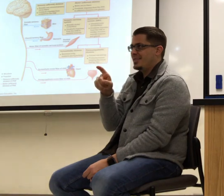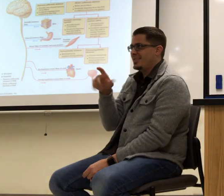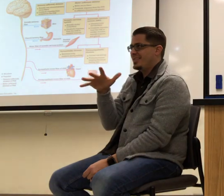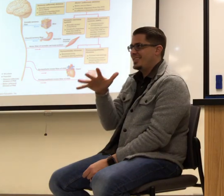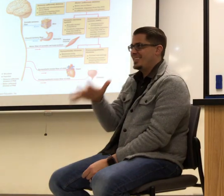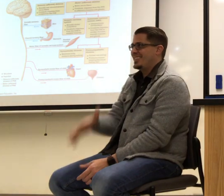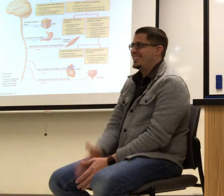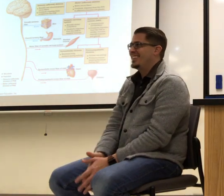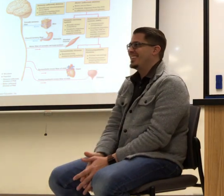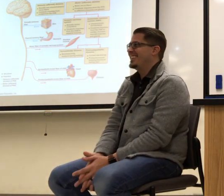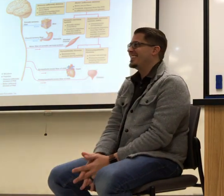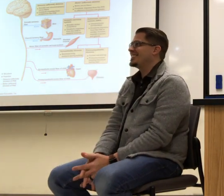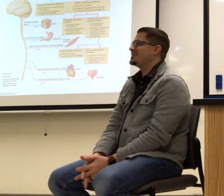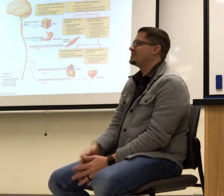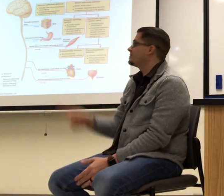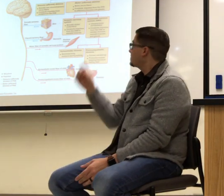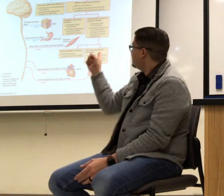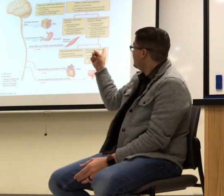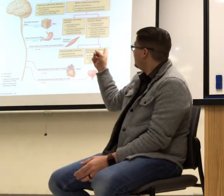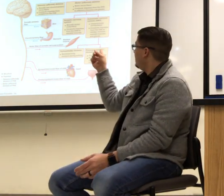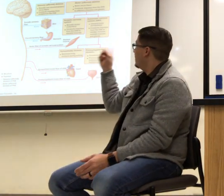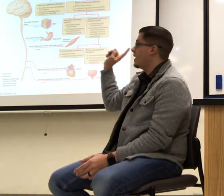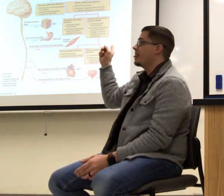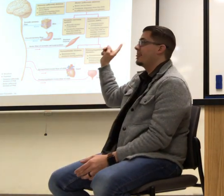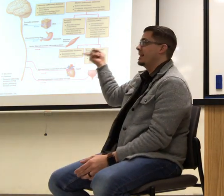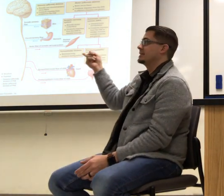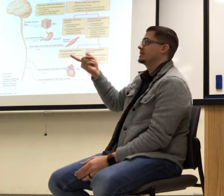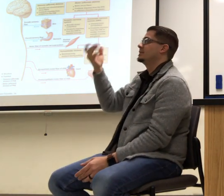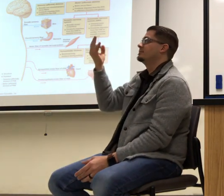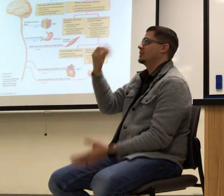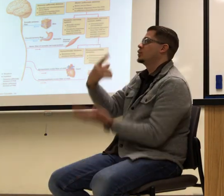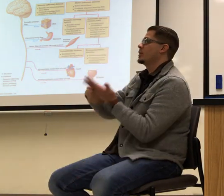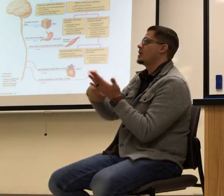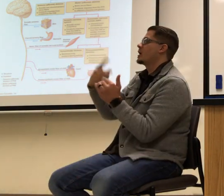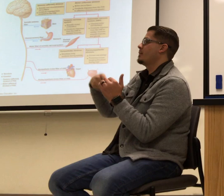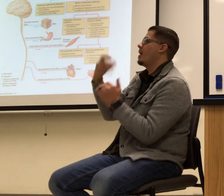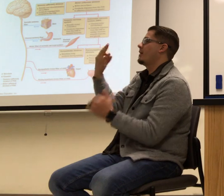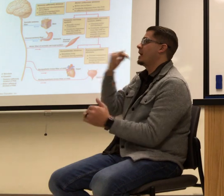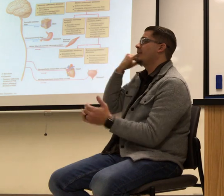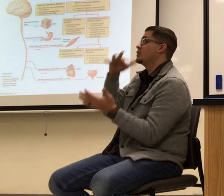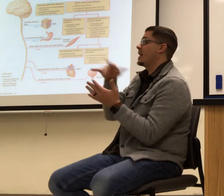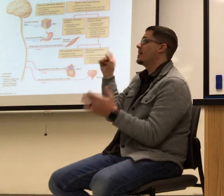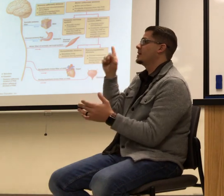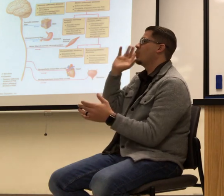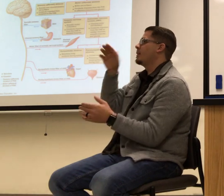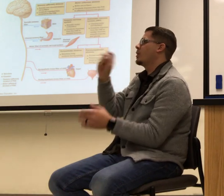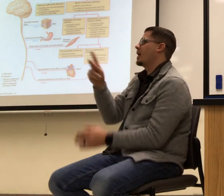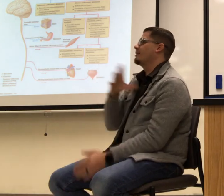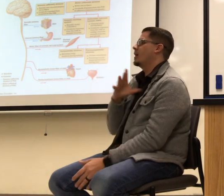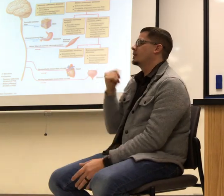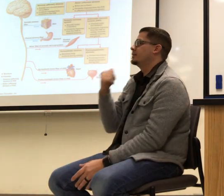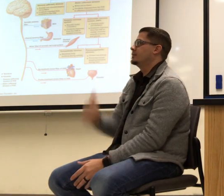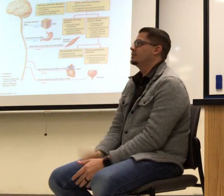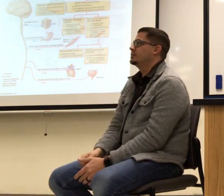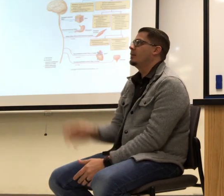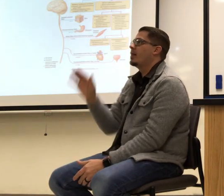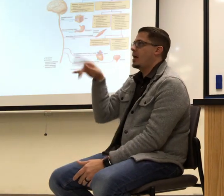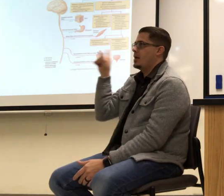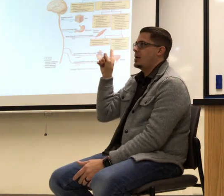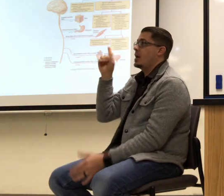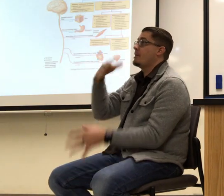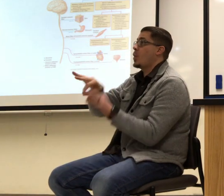take a look at it more and study the examples they give on this figure, and I think you'll be okay. I need to move on though.